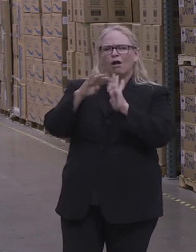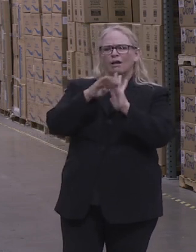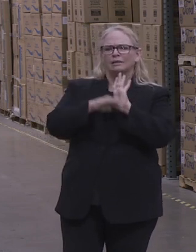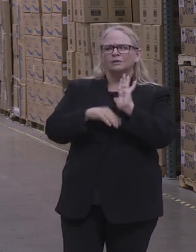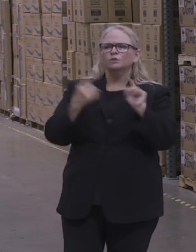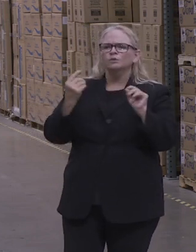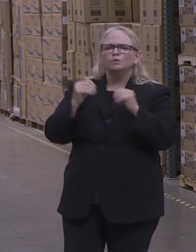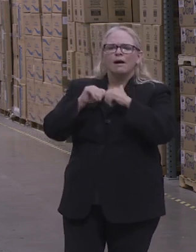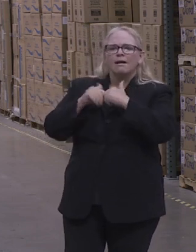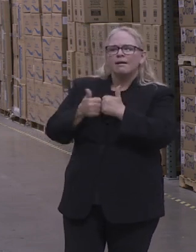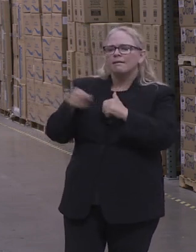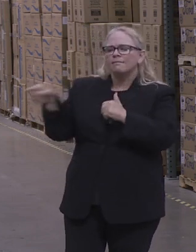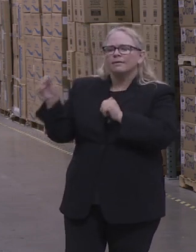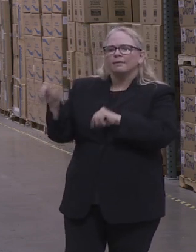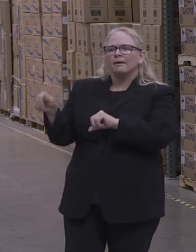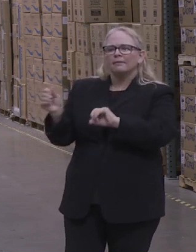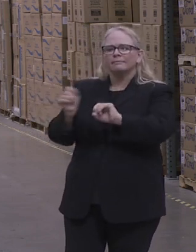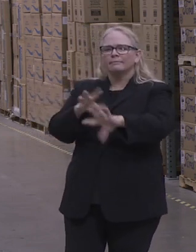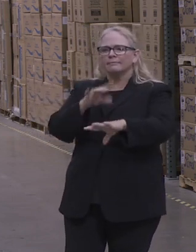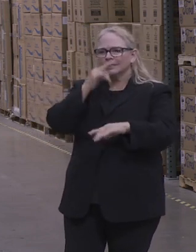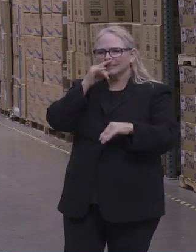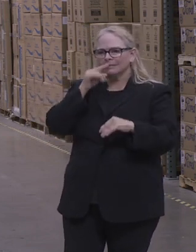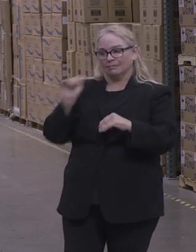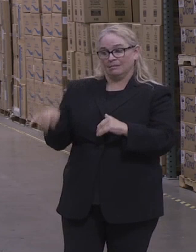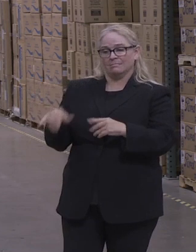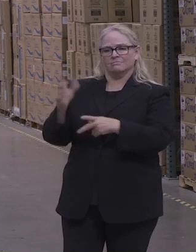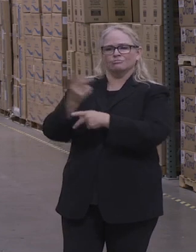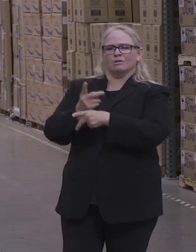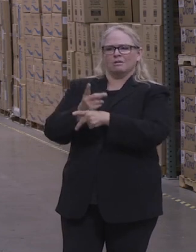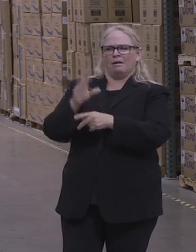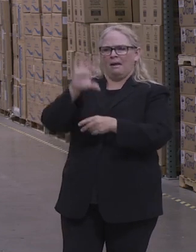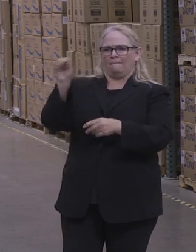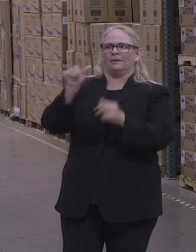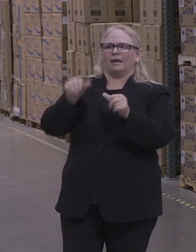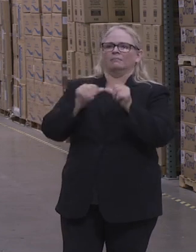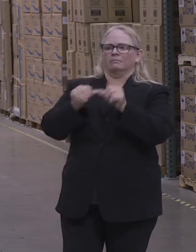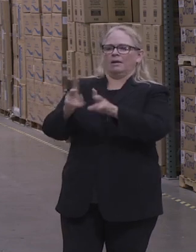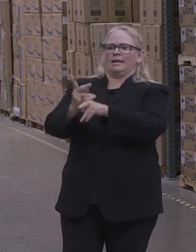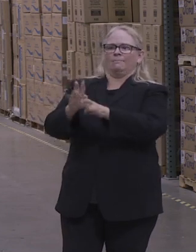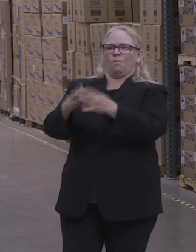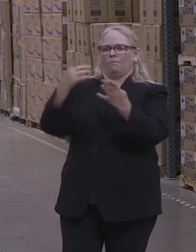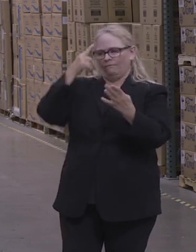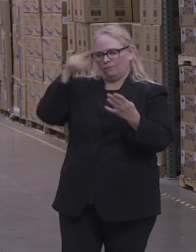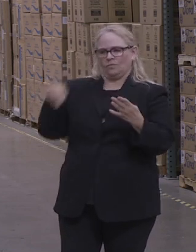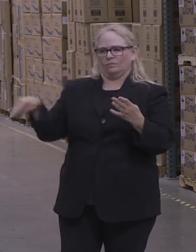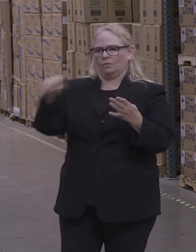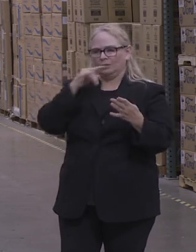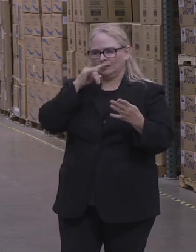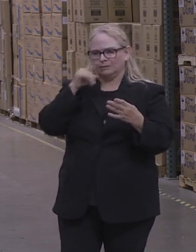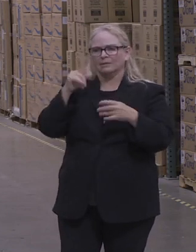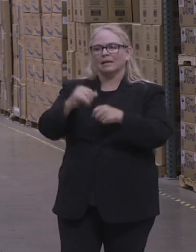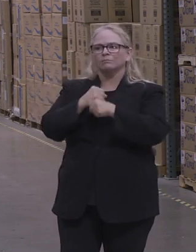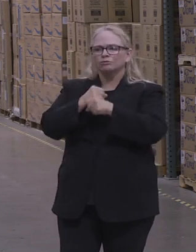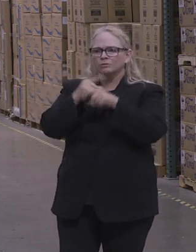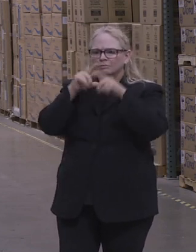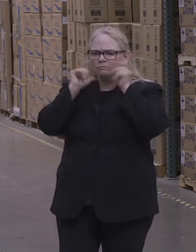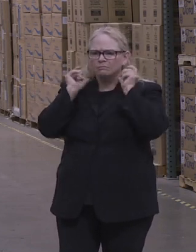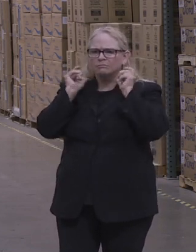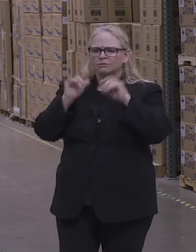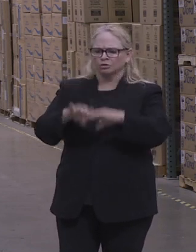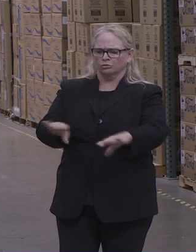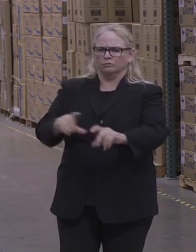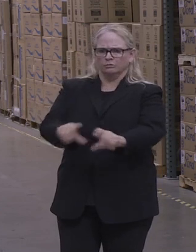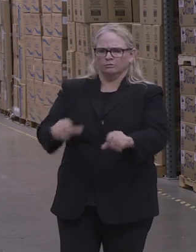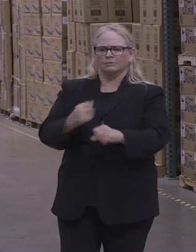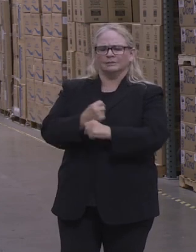of the guidelines we put out in the child care space to keep our caregivers safe as well as keeping our children safe in that space.